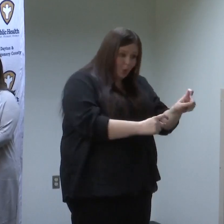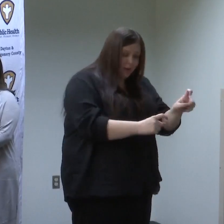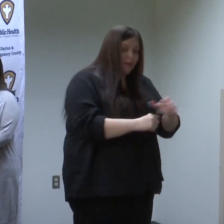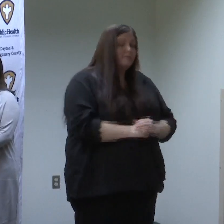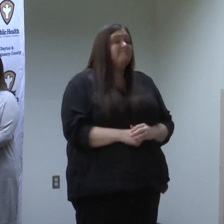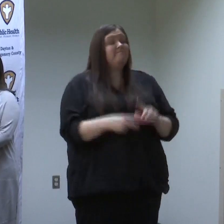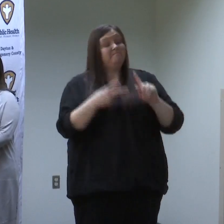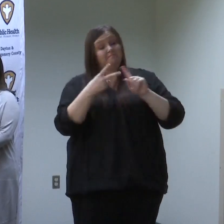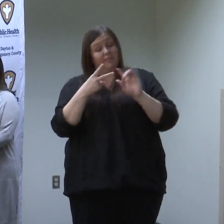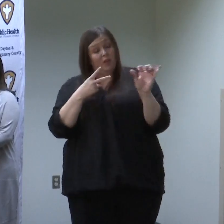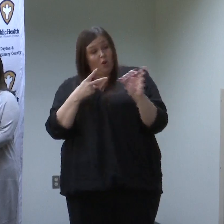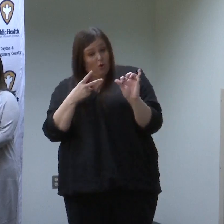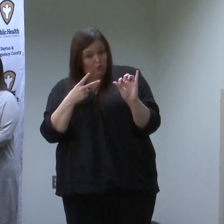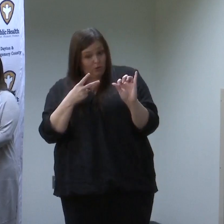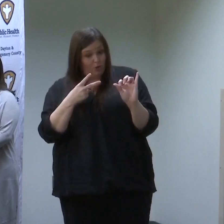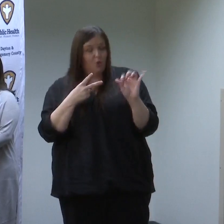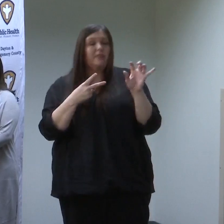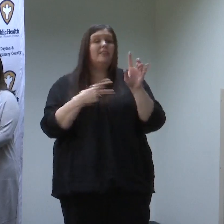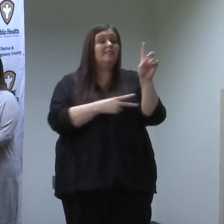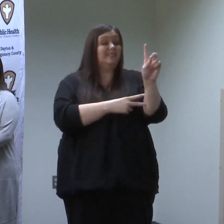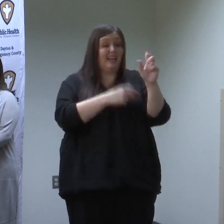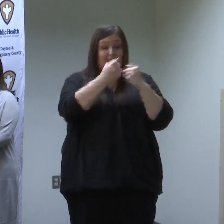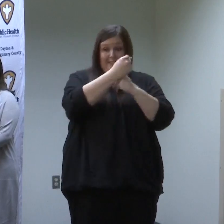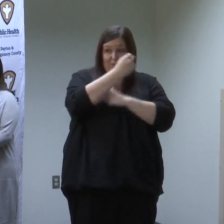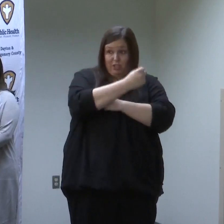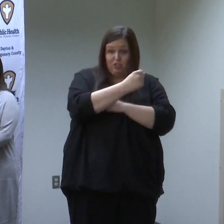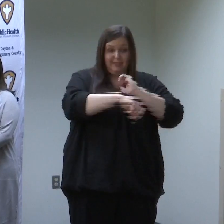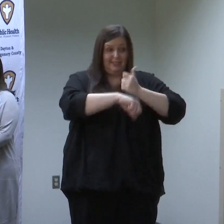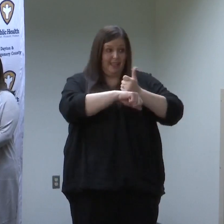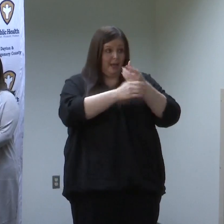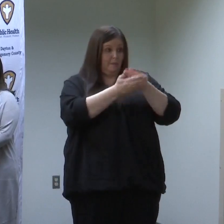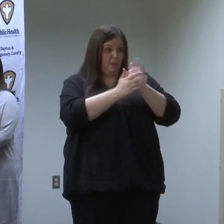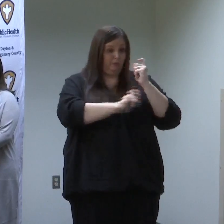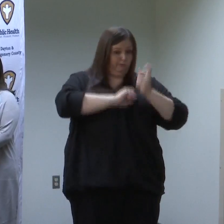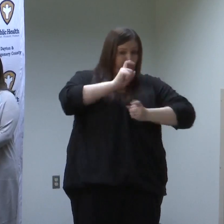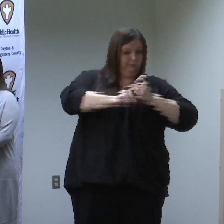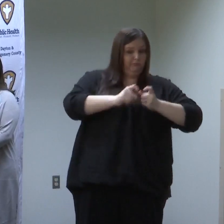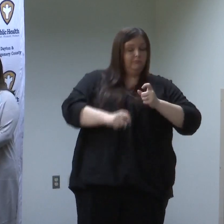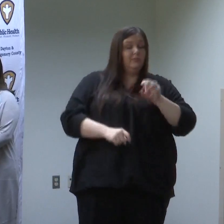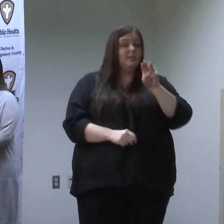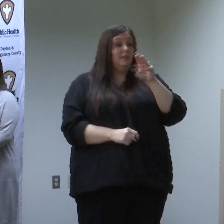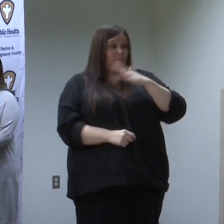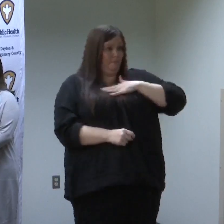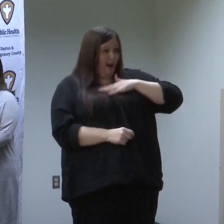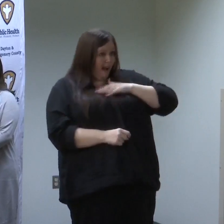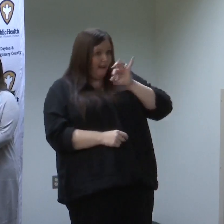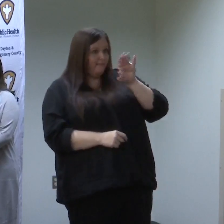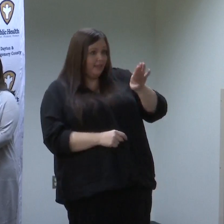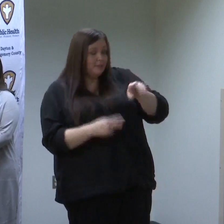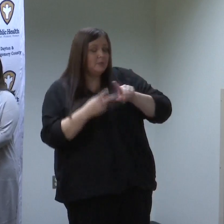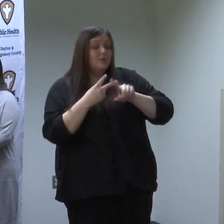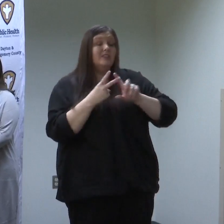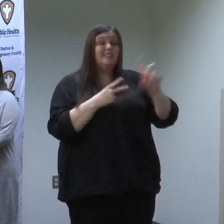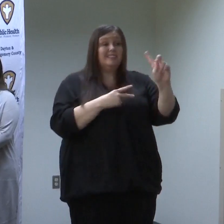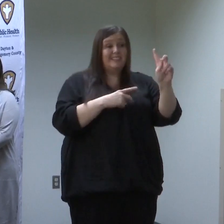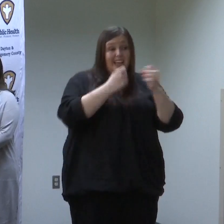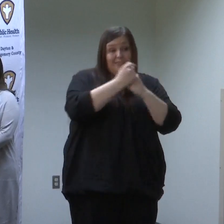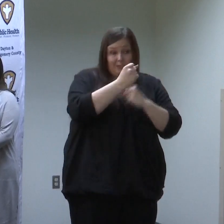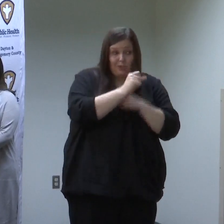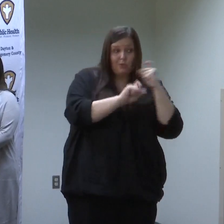I would recommend is, again, we've put this fund together from the Dayton Foundation. Again, you can go to my Facebook site or to the Dayton Foundation